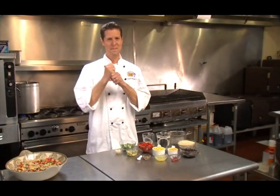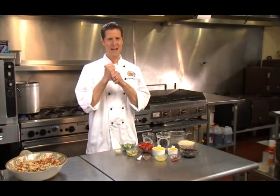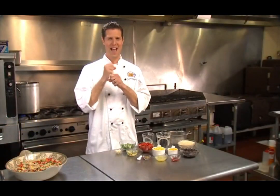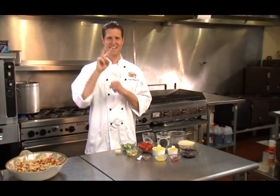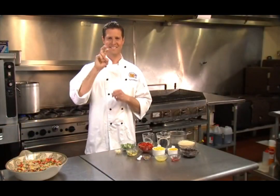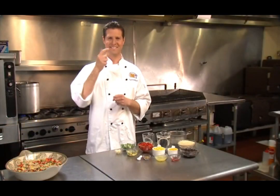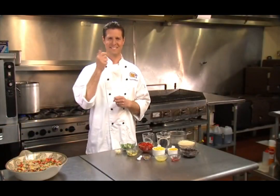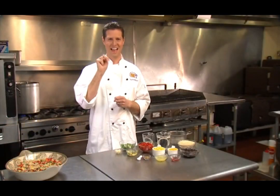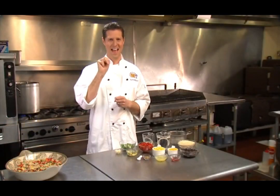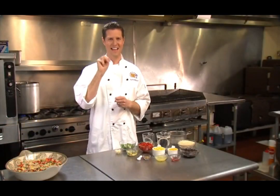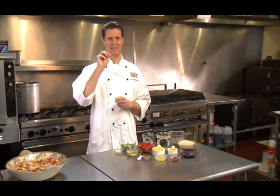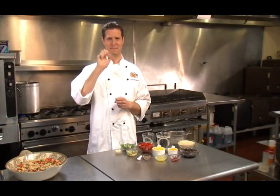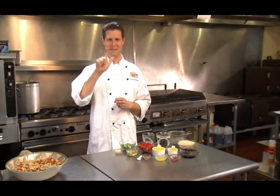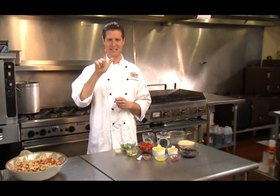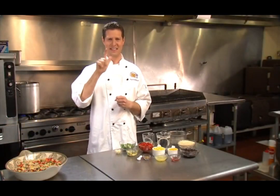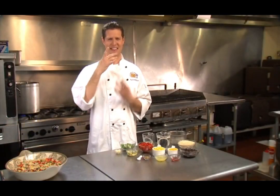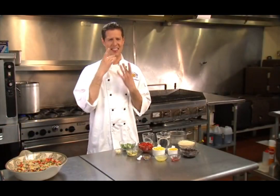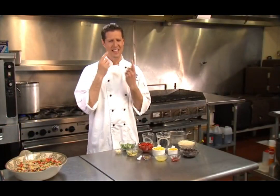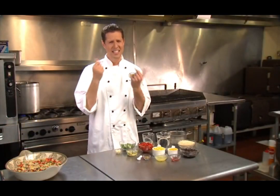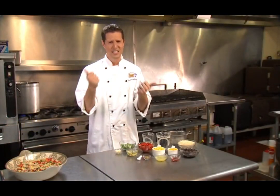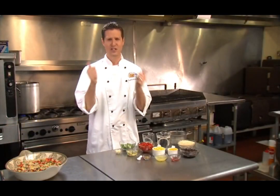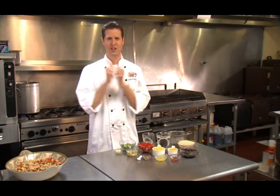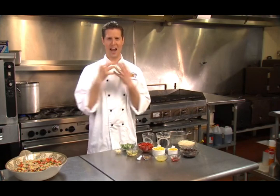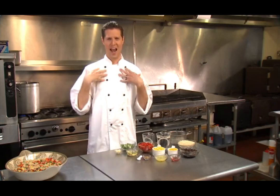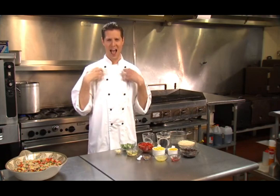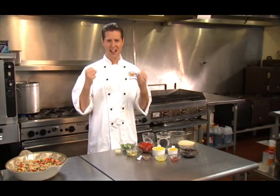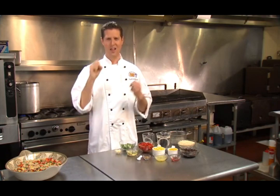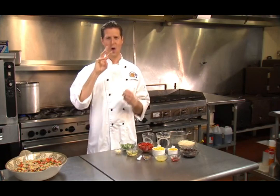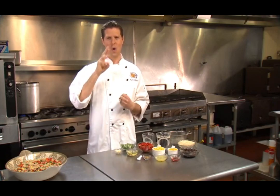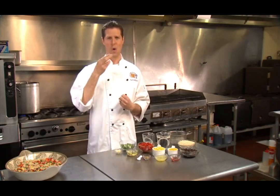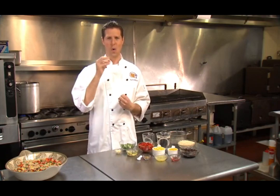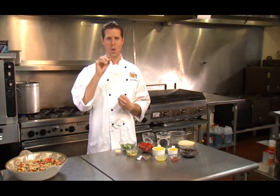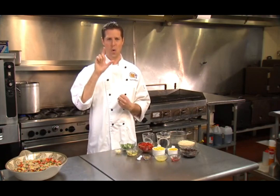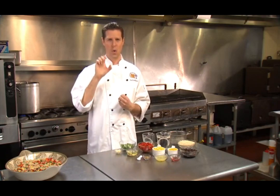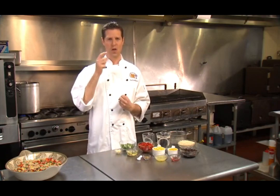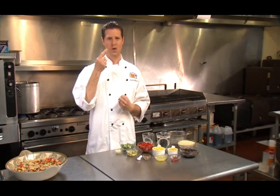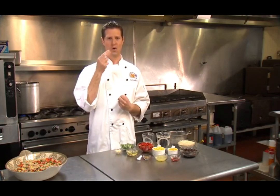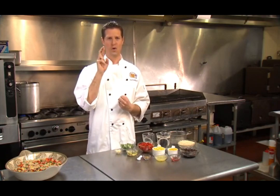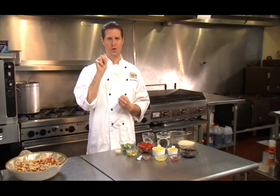Let's make a delicious vegan meal with healthy whole grain quinoa and beans.